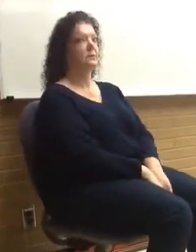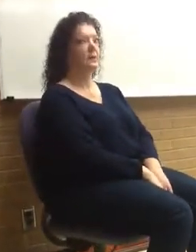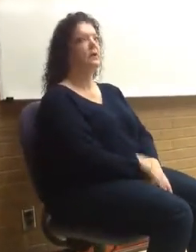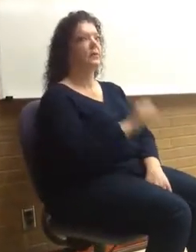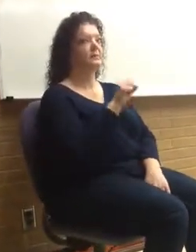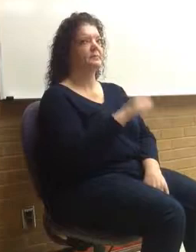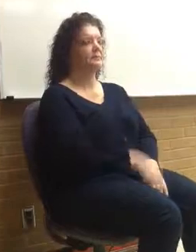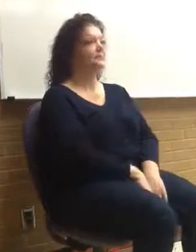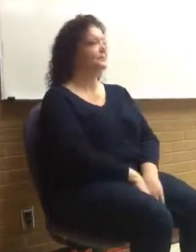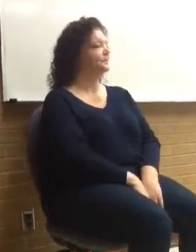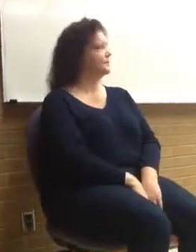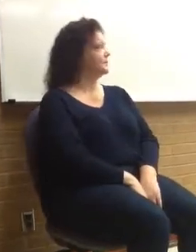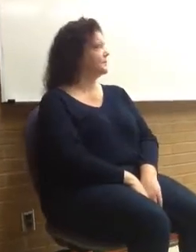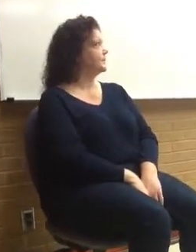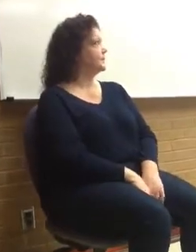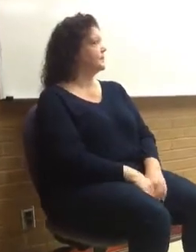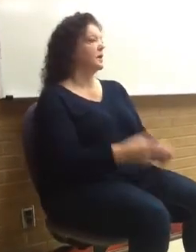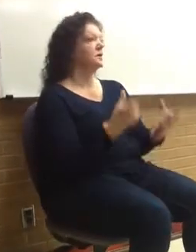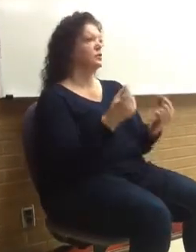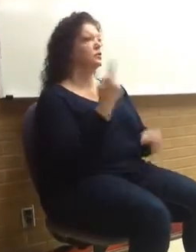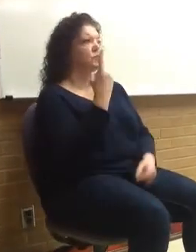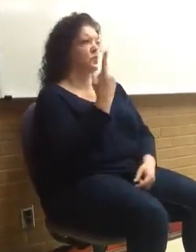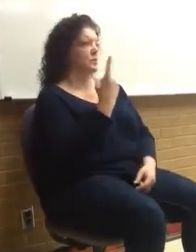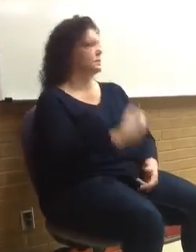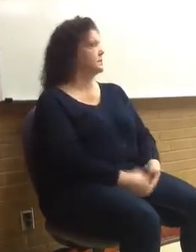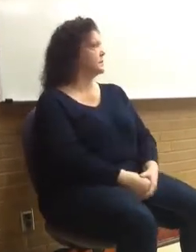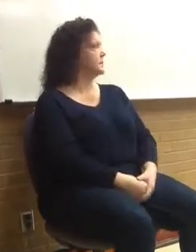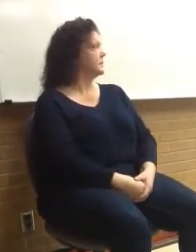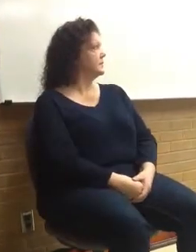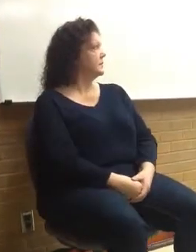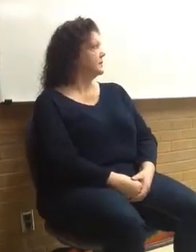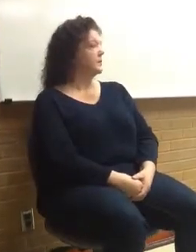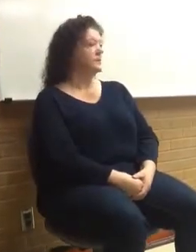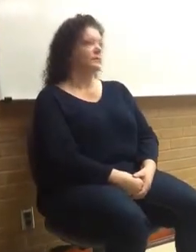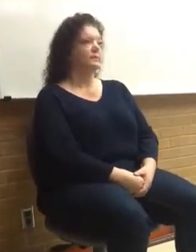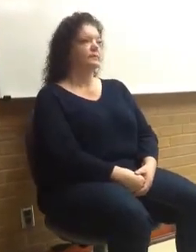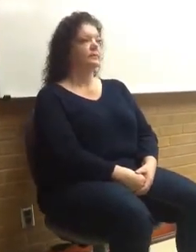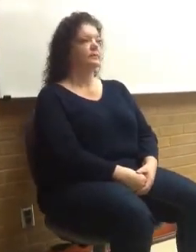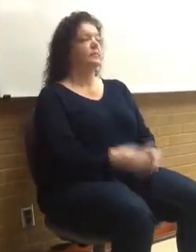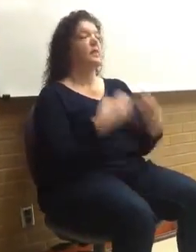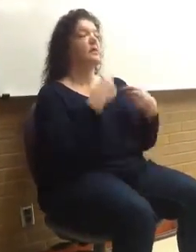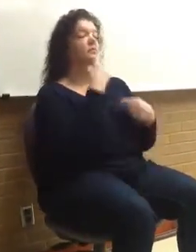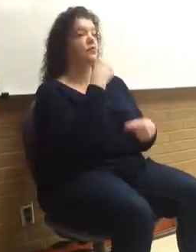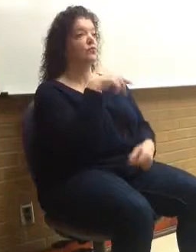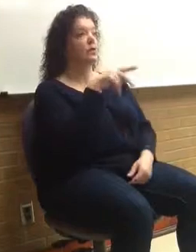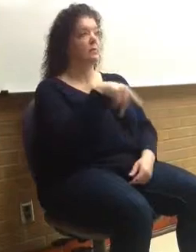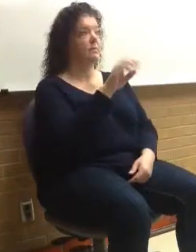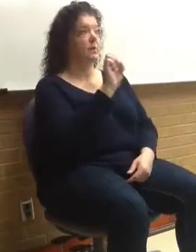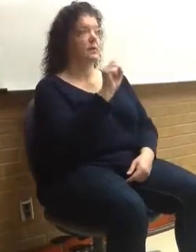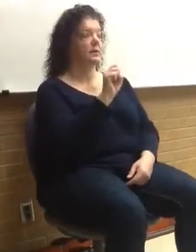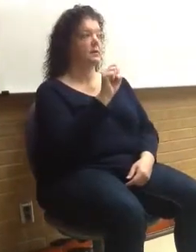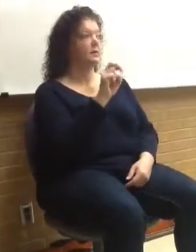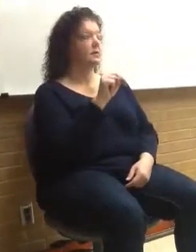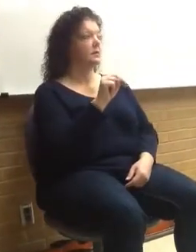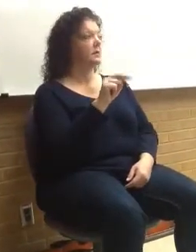We need to do one of these. There is no notes. All you have to do is have your red pen in your hand, because every time we give this on a test